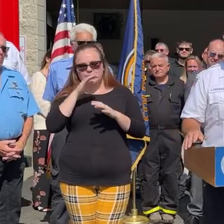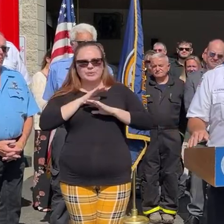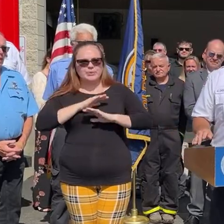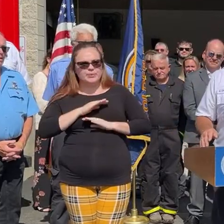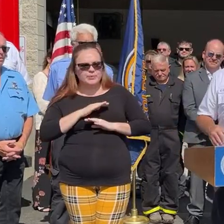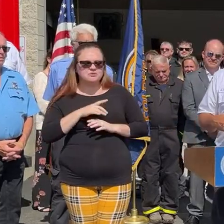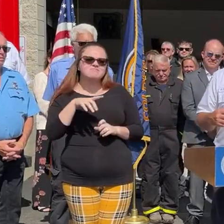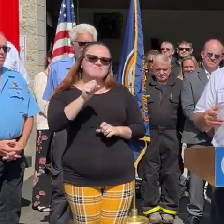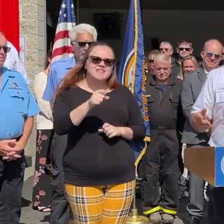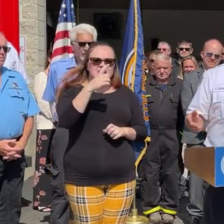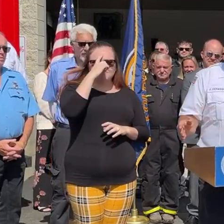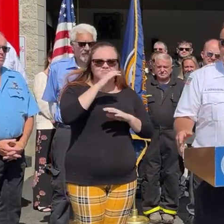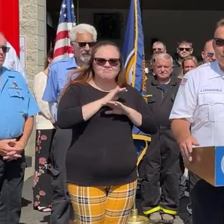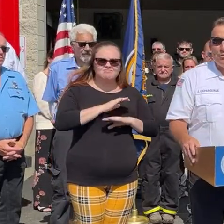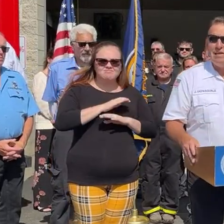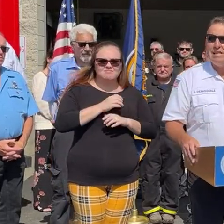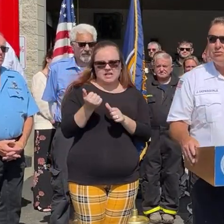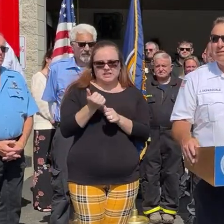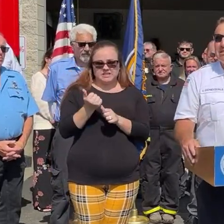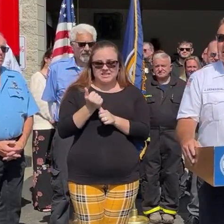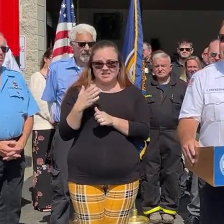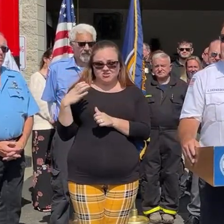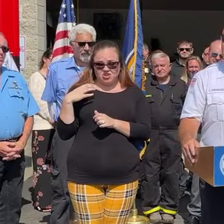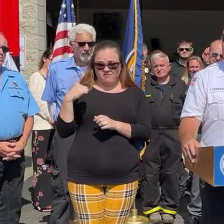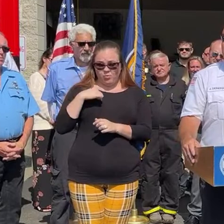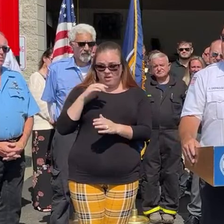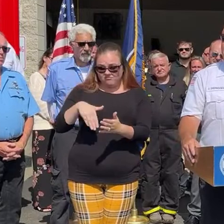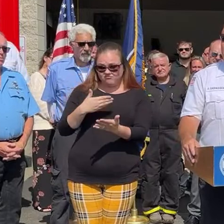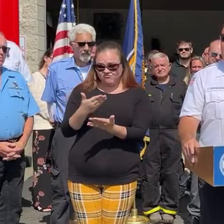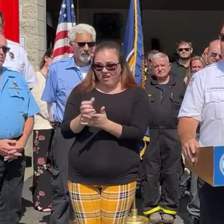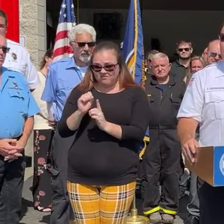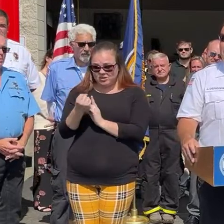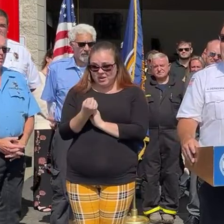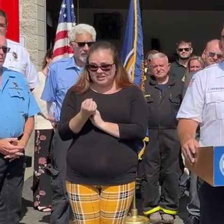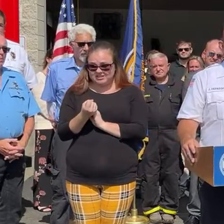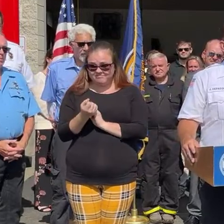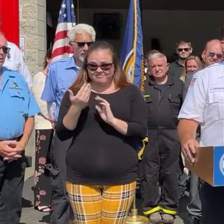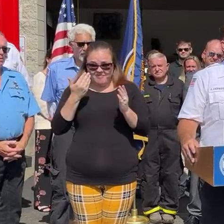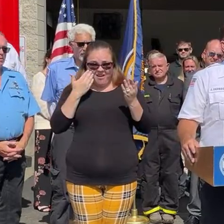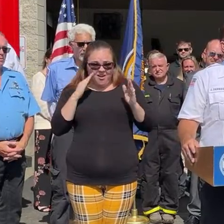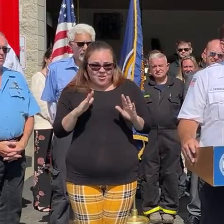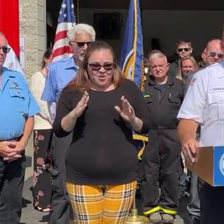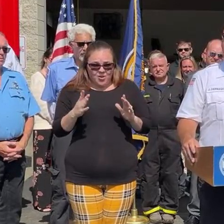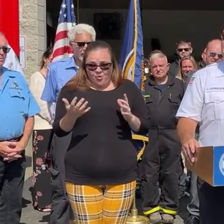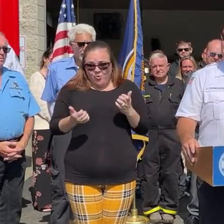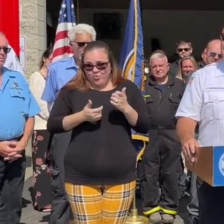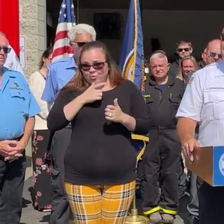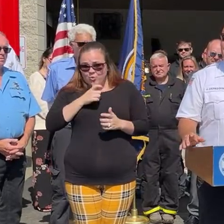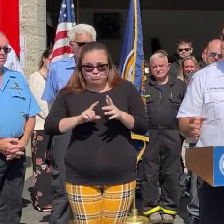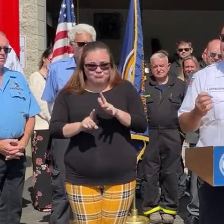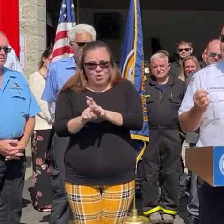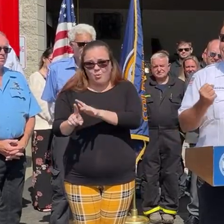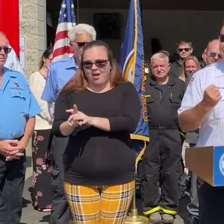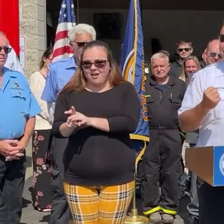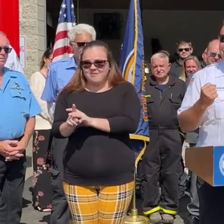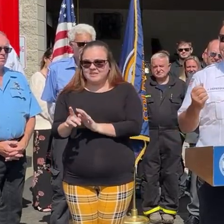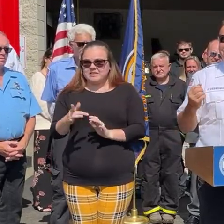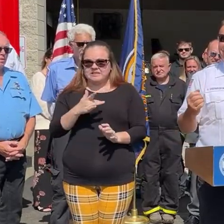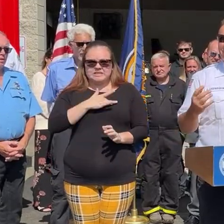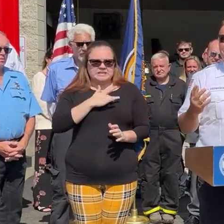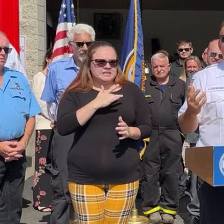it's a peace of mind as an assistant chief when we get to a scene and I don't know what EMS is going to show up. That's